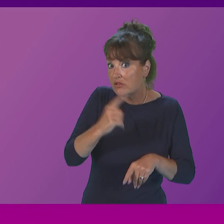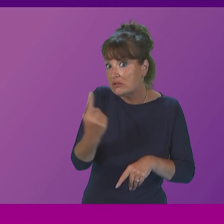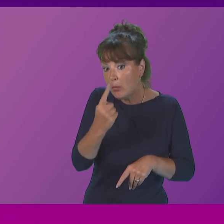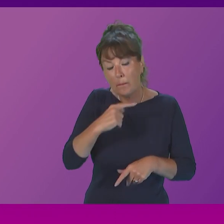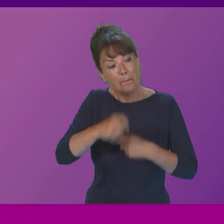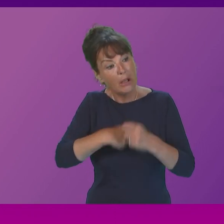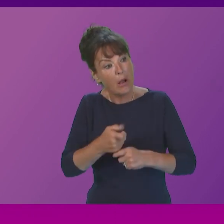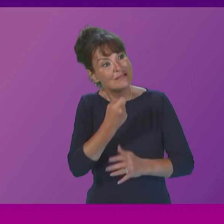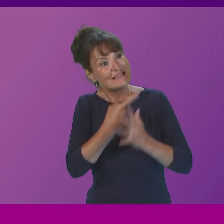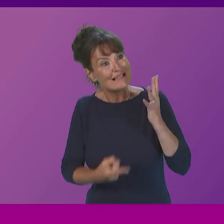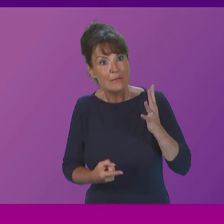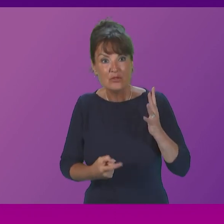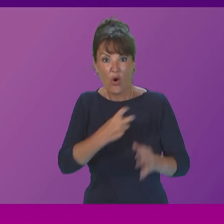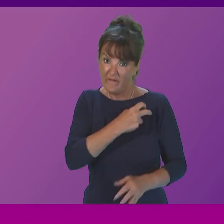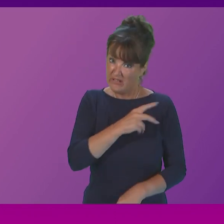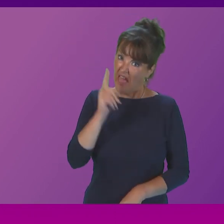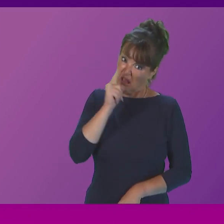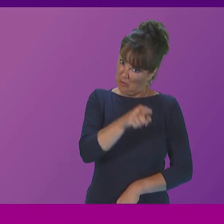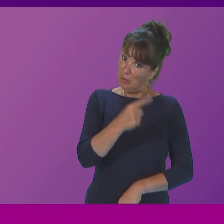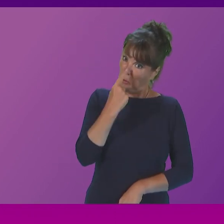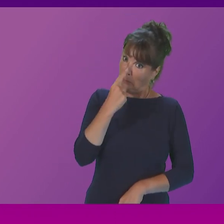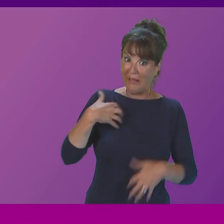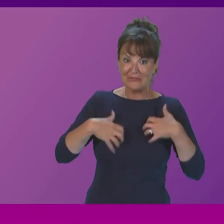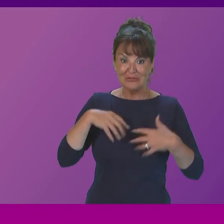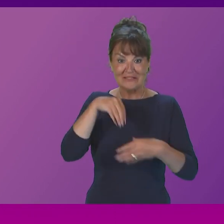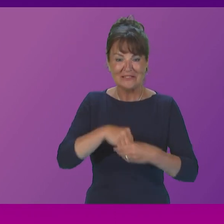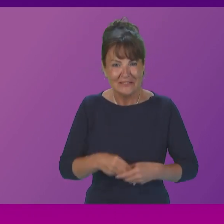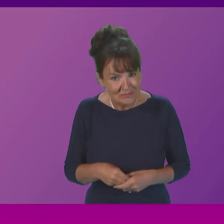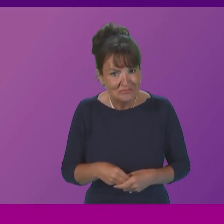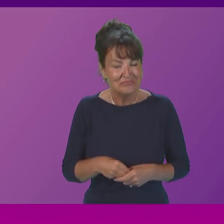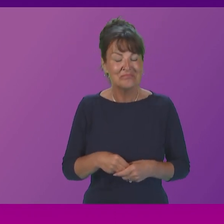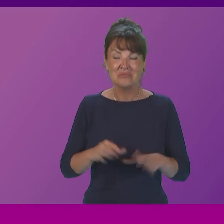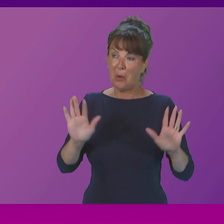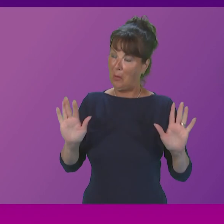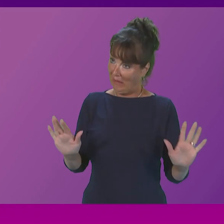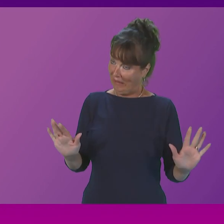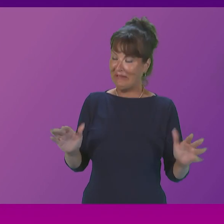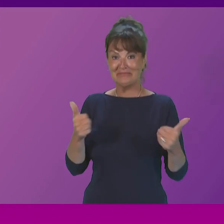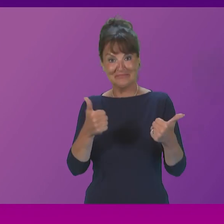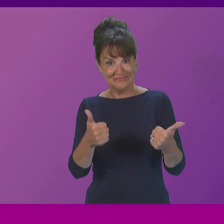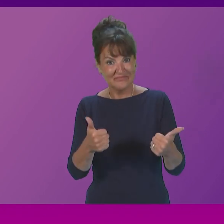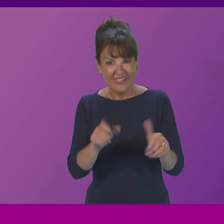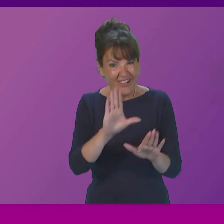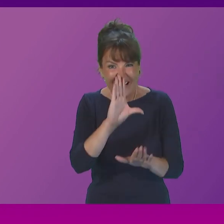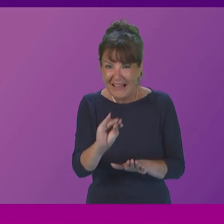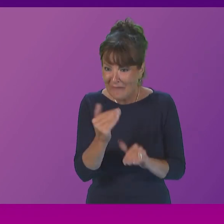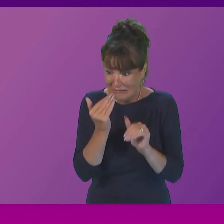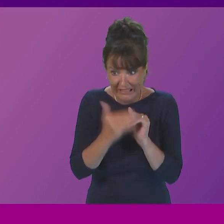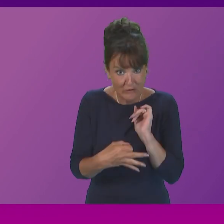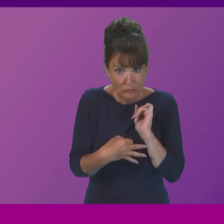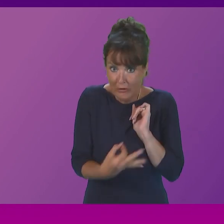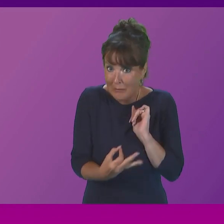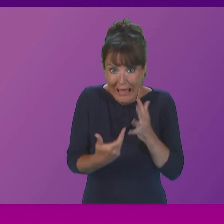officer, and you look like you might be interested, right? So I thought, well, that's pretty diplomatic. I said, I've never really represented